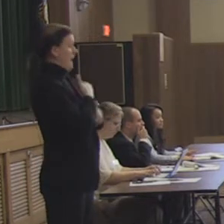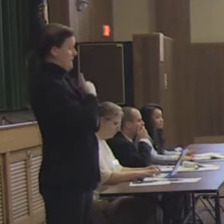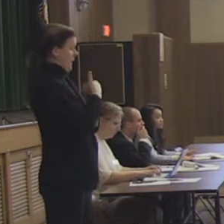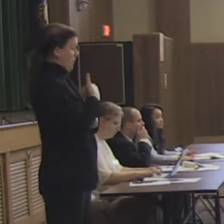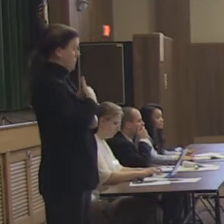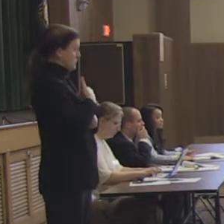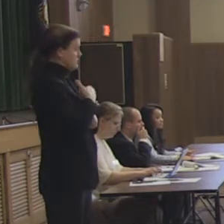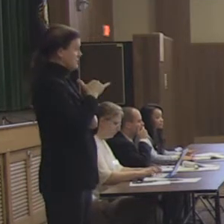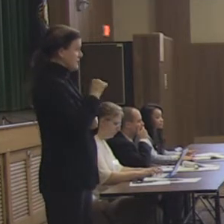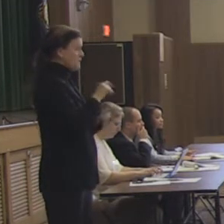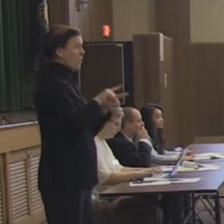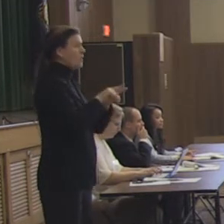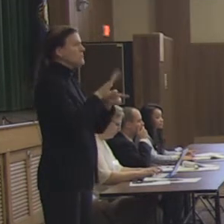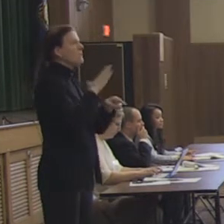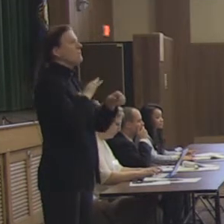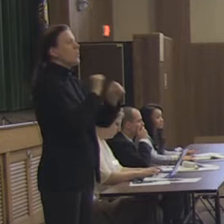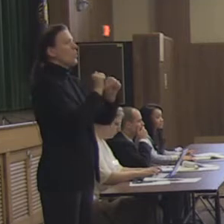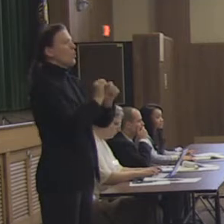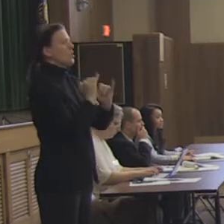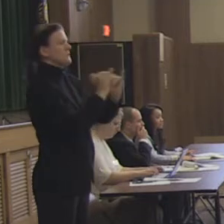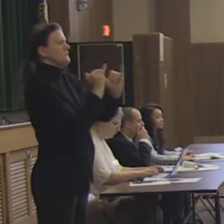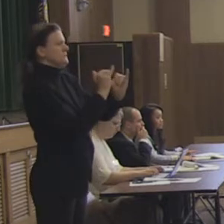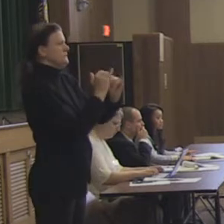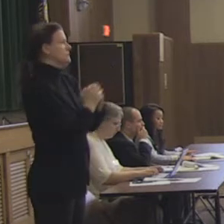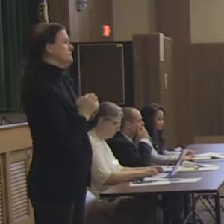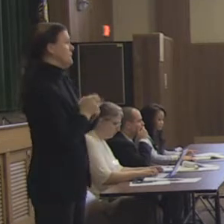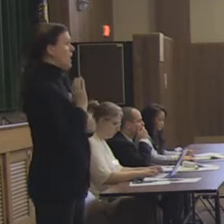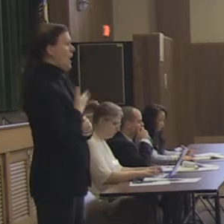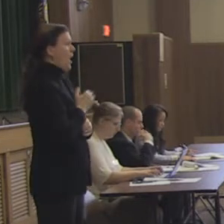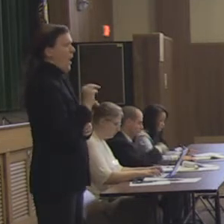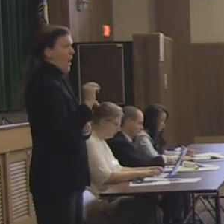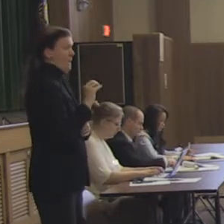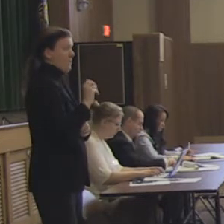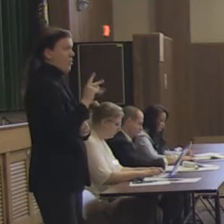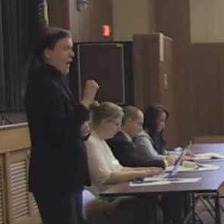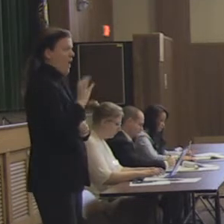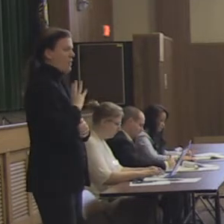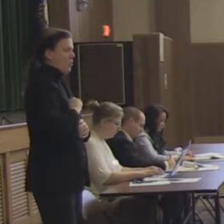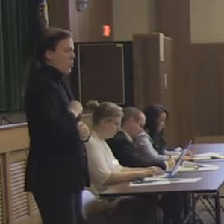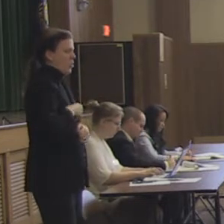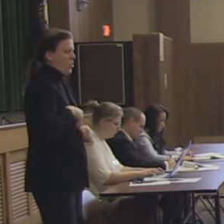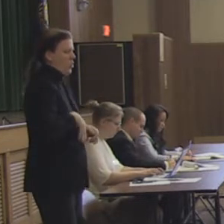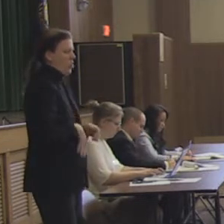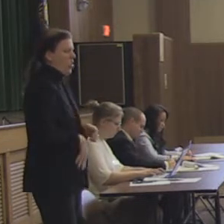coworkers at PhD as well. Morale is at an all-time low at BHD.